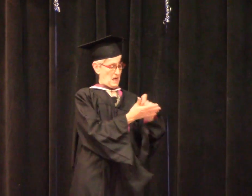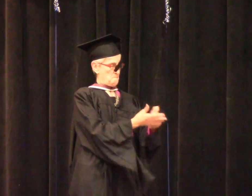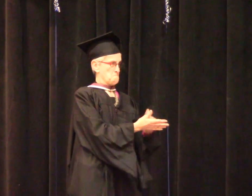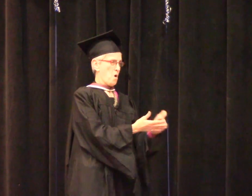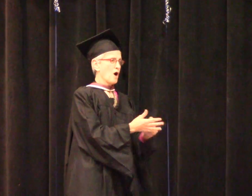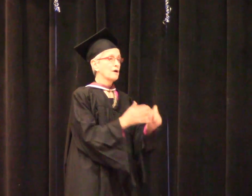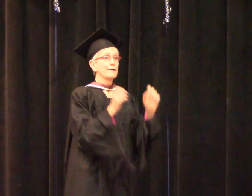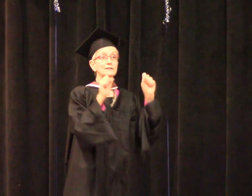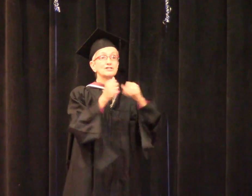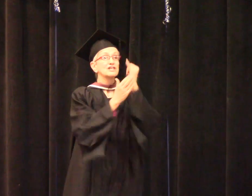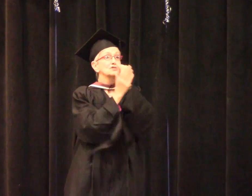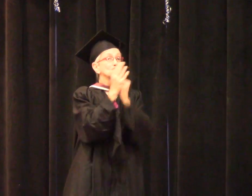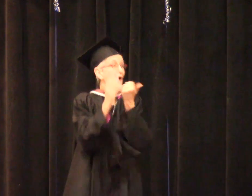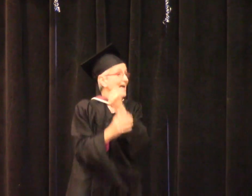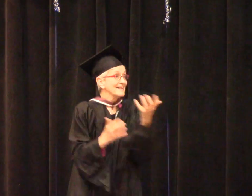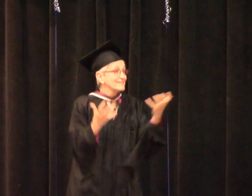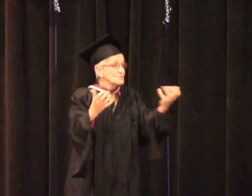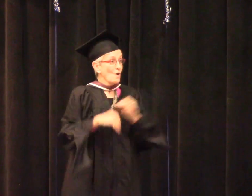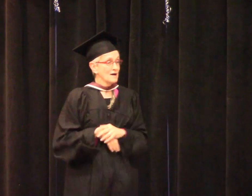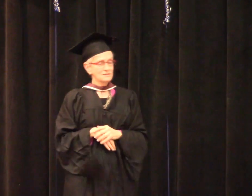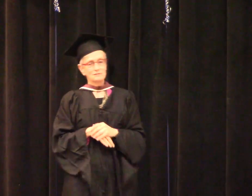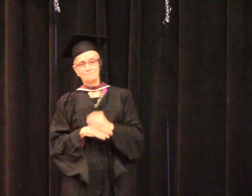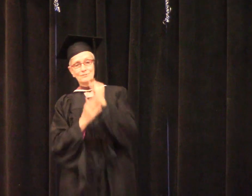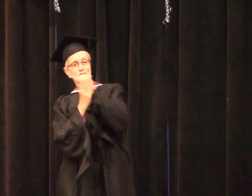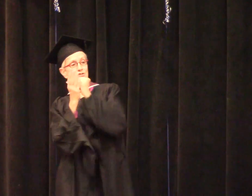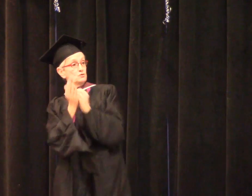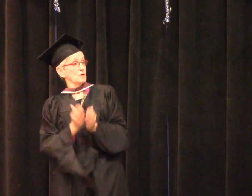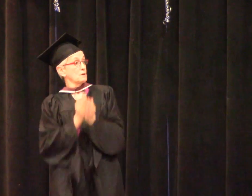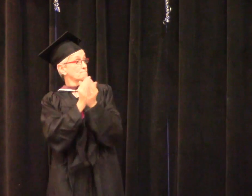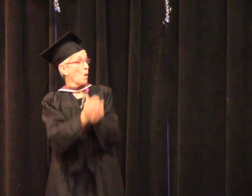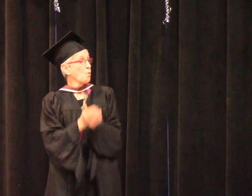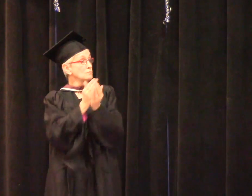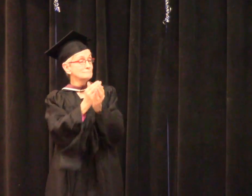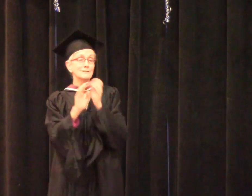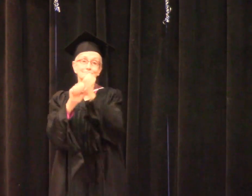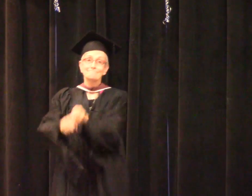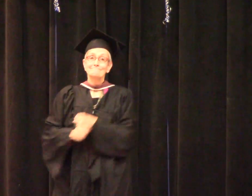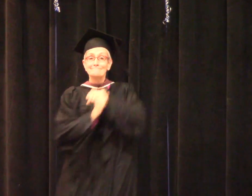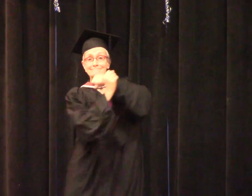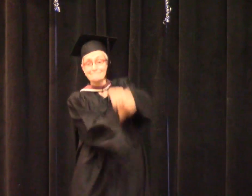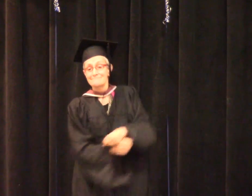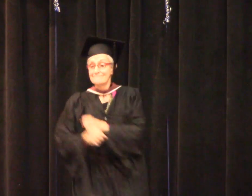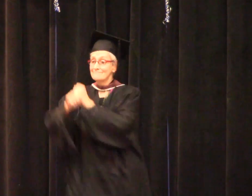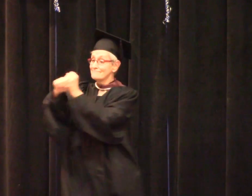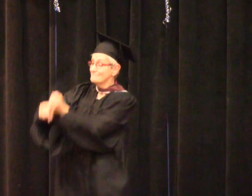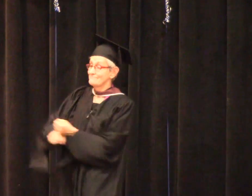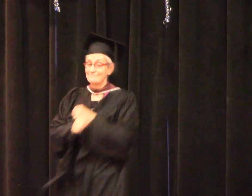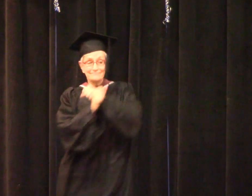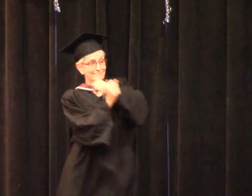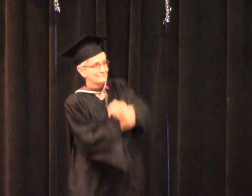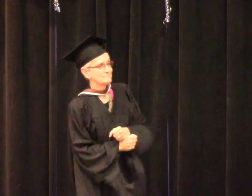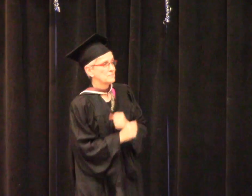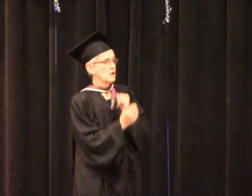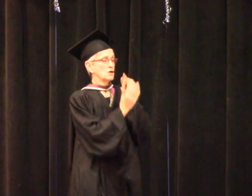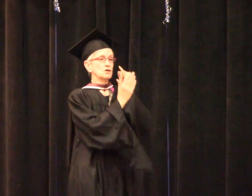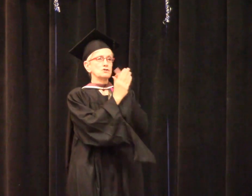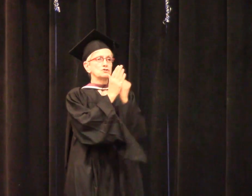And so in this story, the little girl realizes she can draw anything she wants. She draws a boat and sets